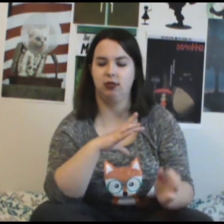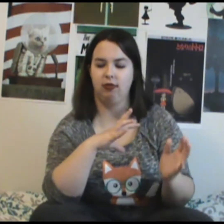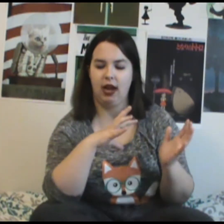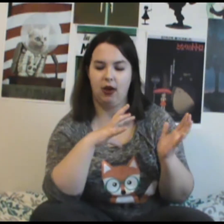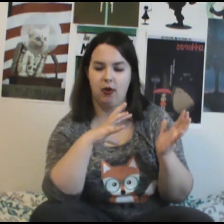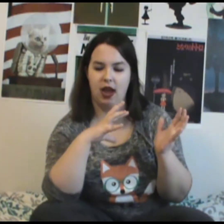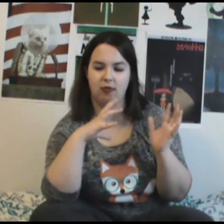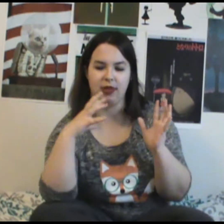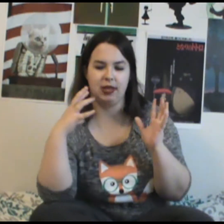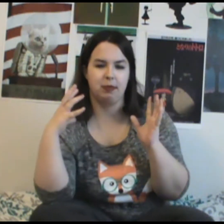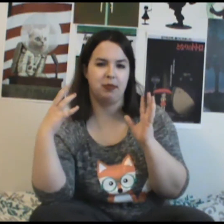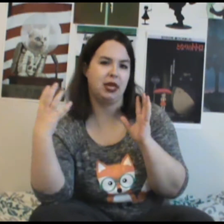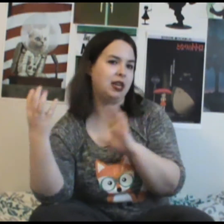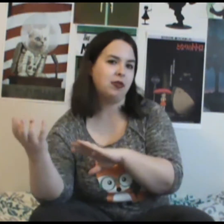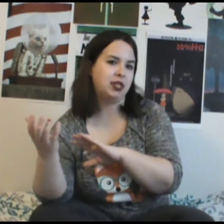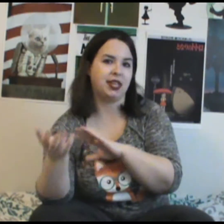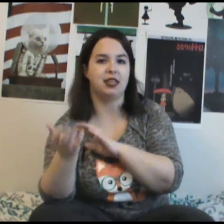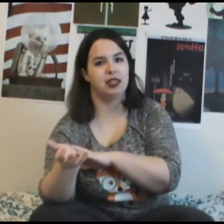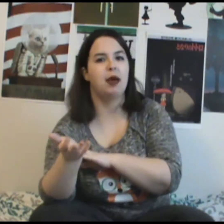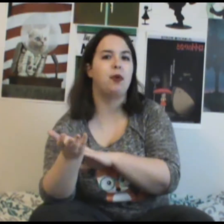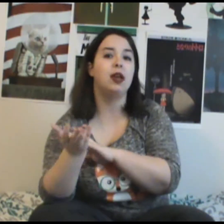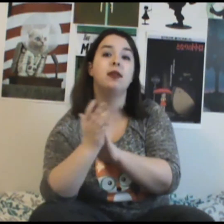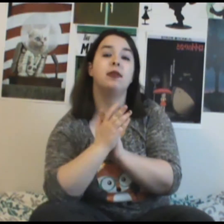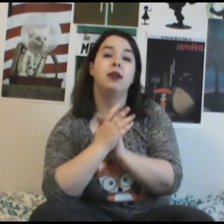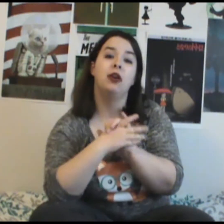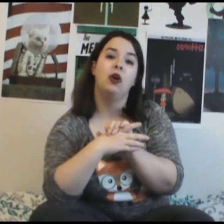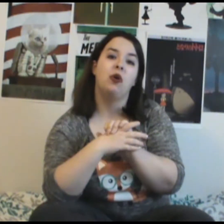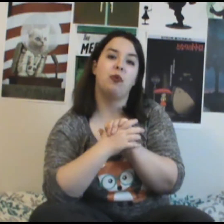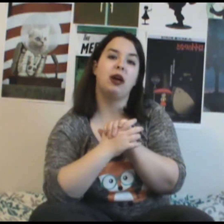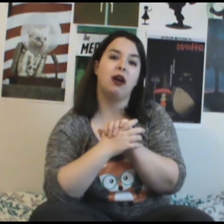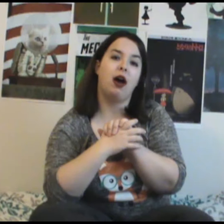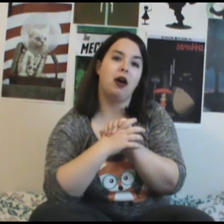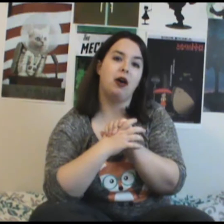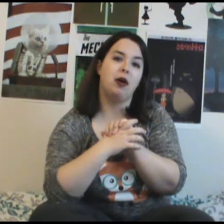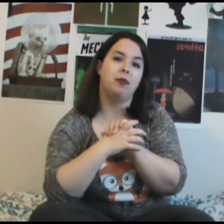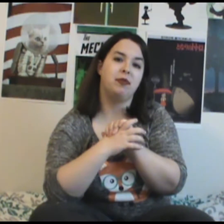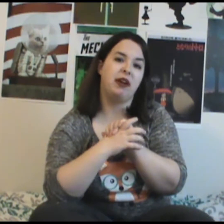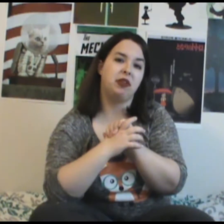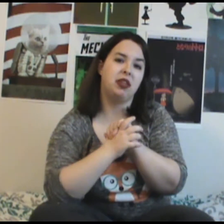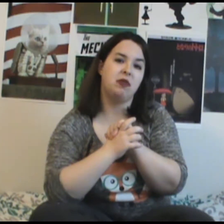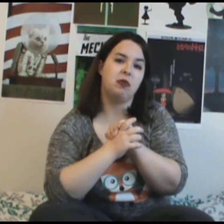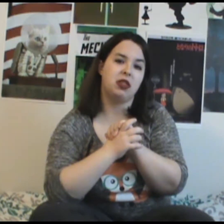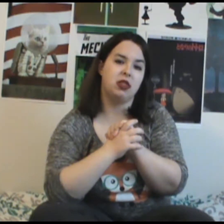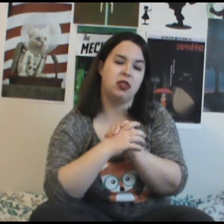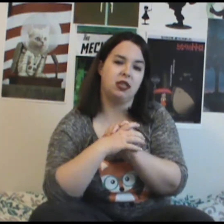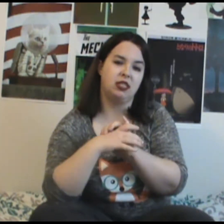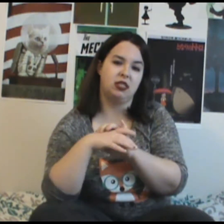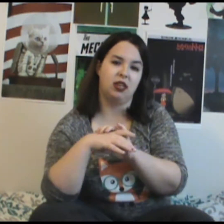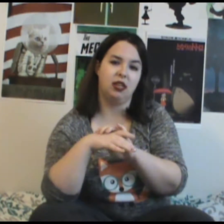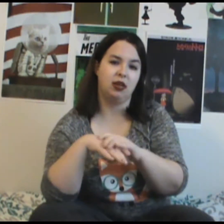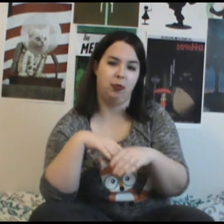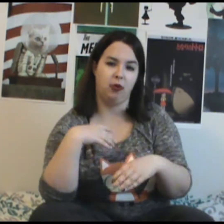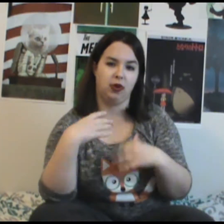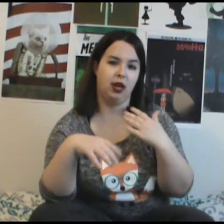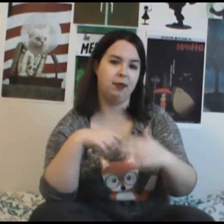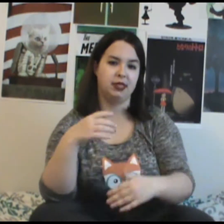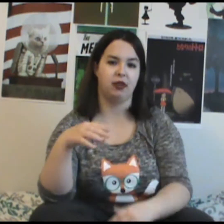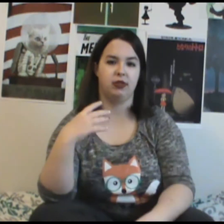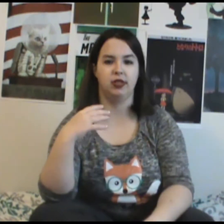of how everything played out to get to that point, where everything with this illegal poker game and stuff was